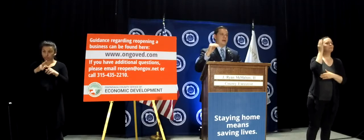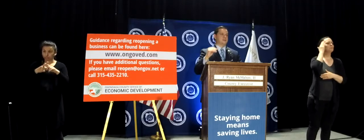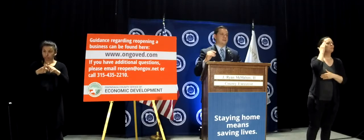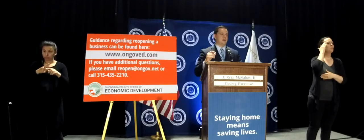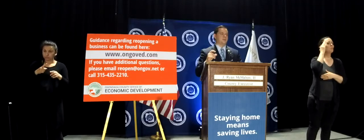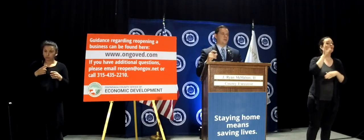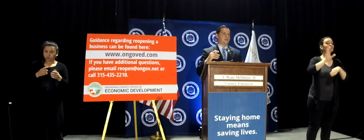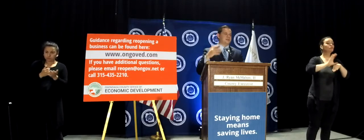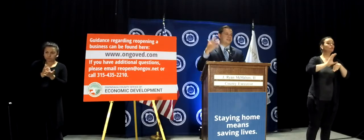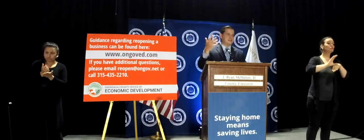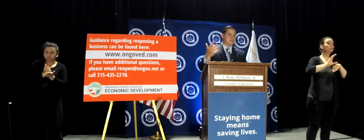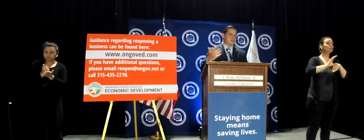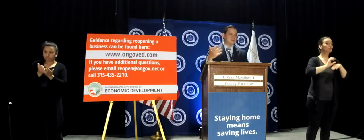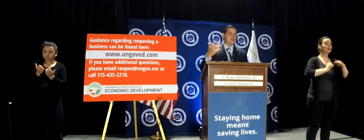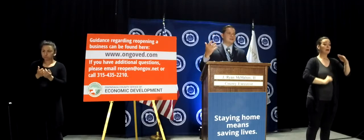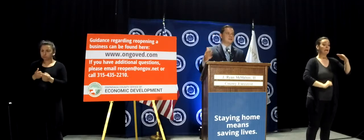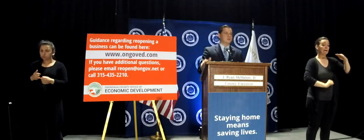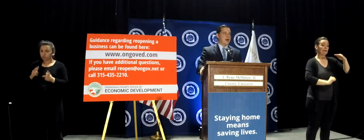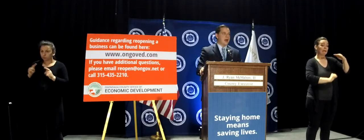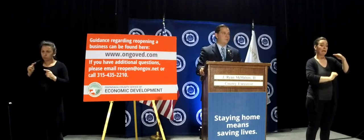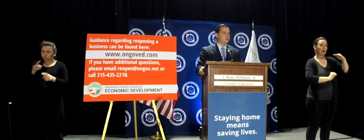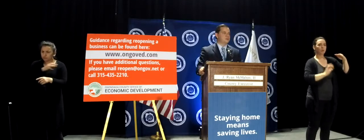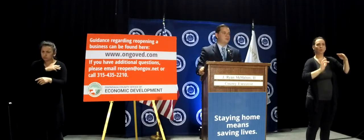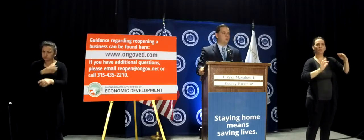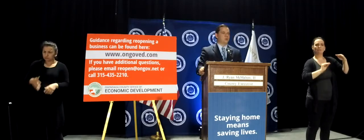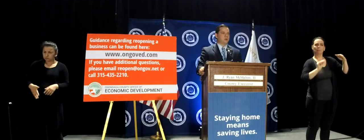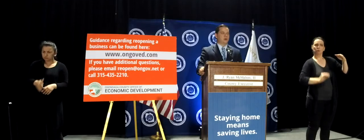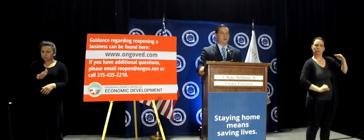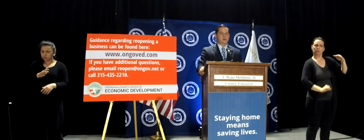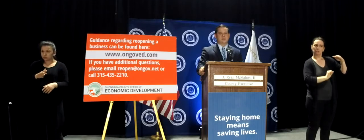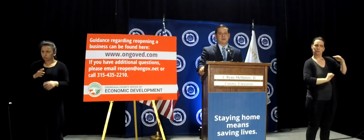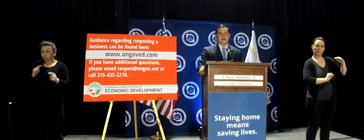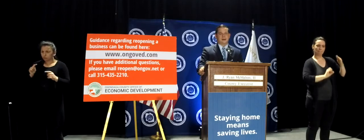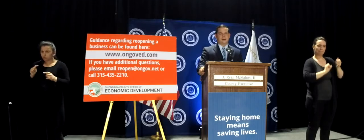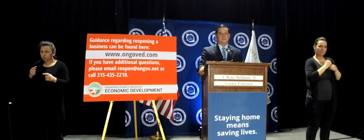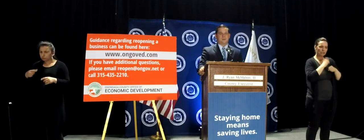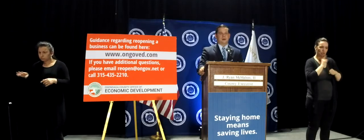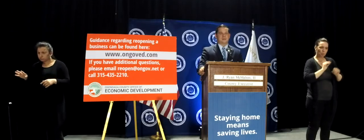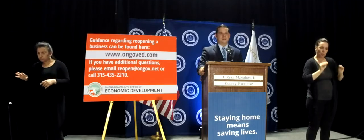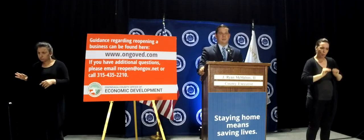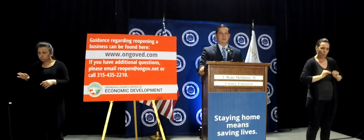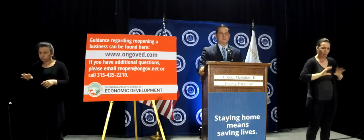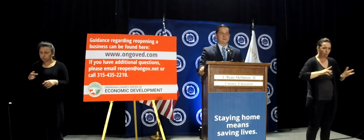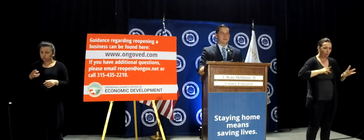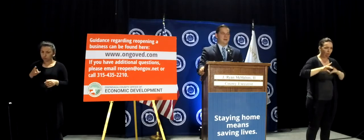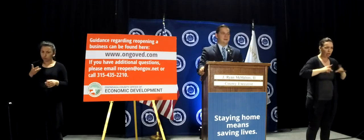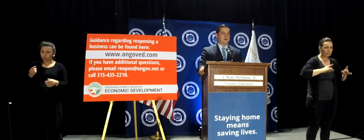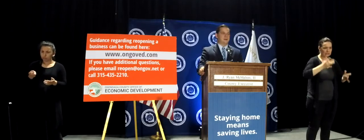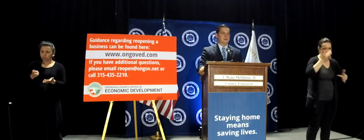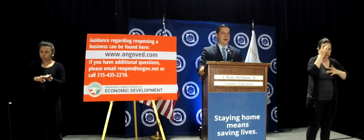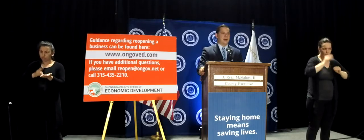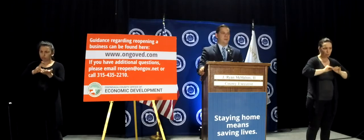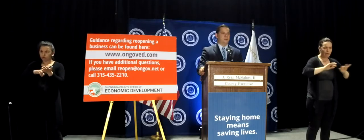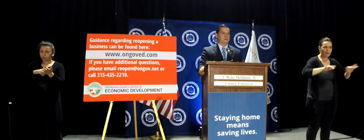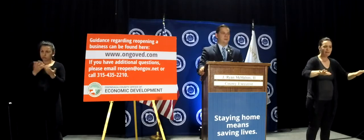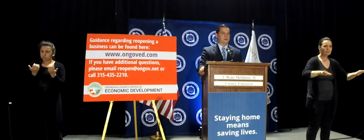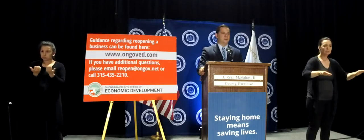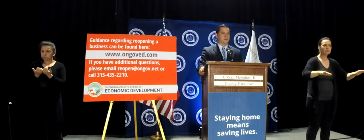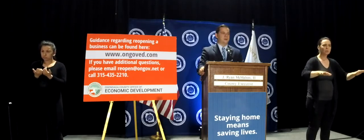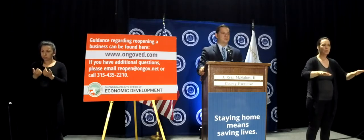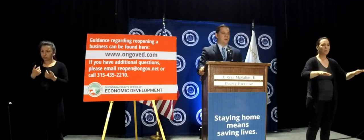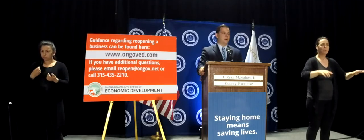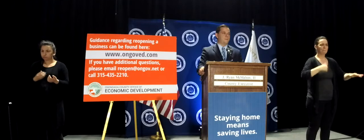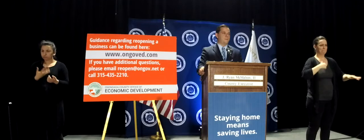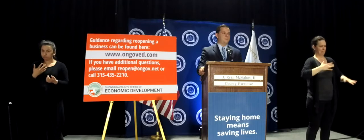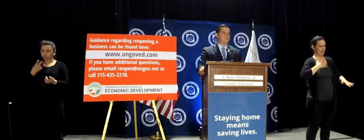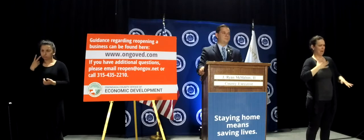bring capacity up a little bit, test it, see what happens, see what we learn. But I was happy to see that that happened, and I